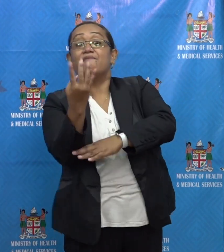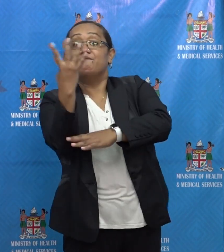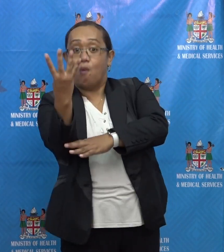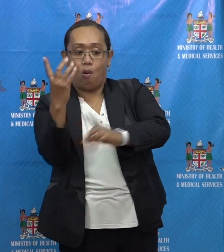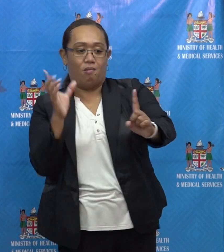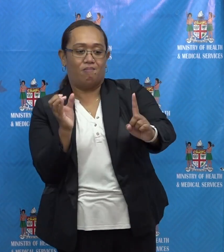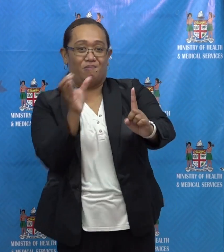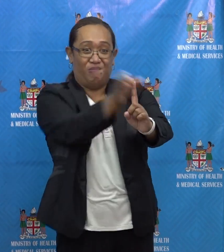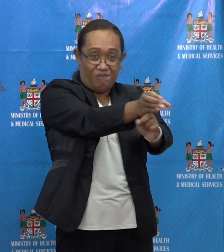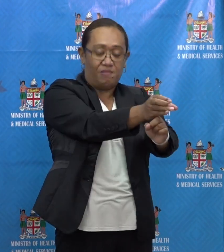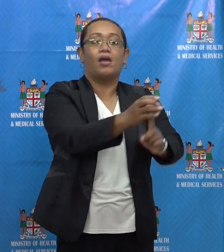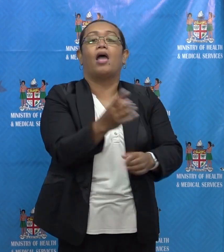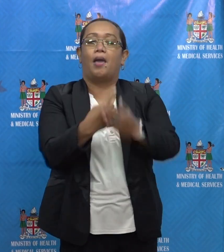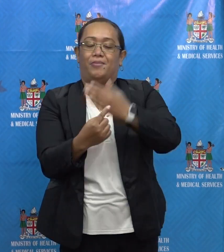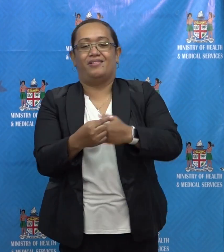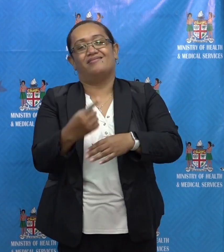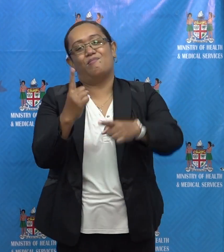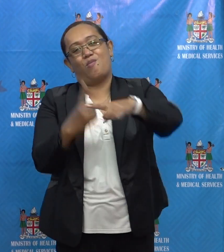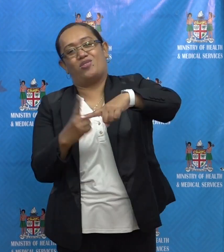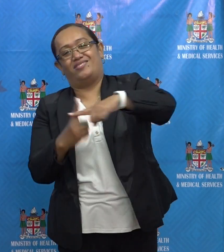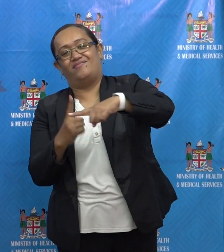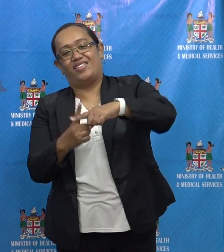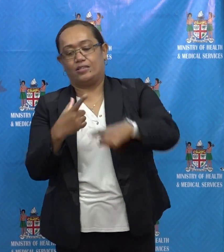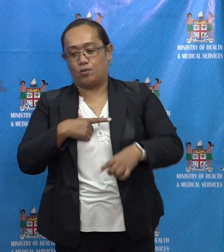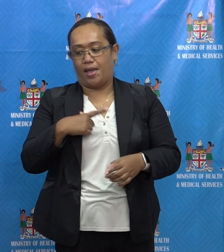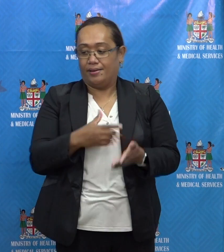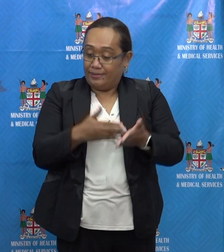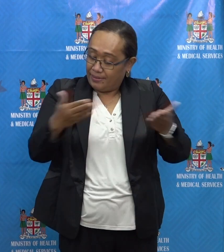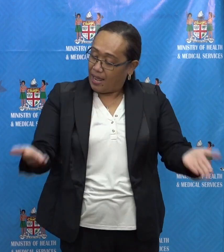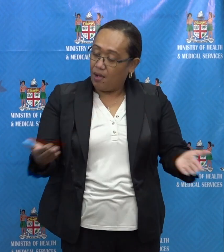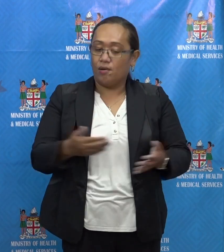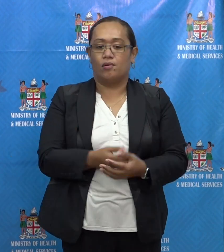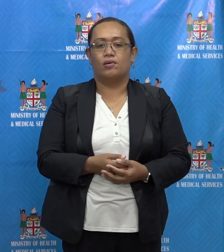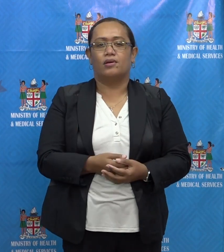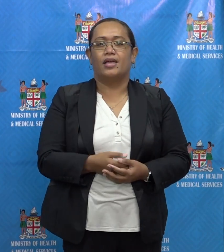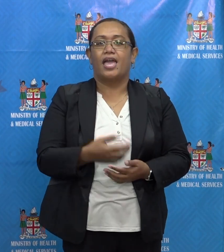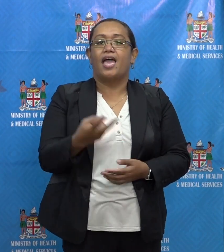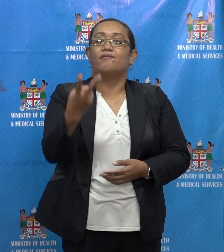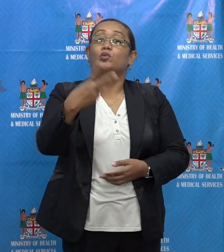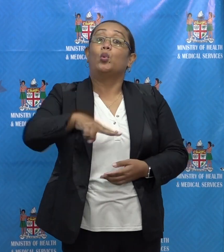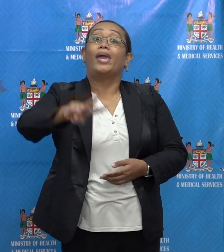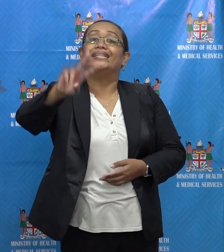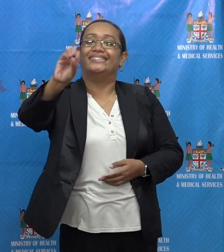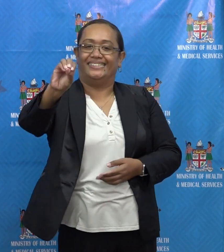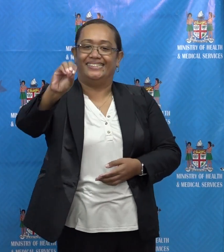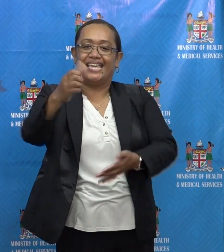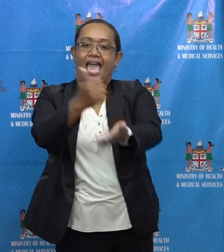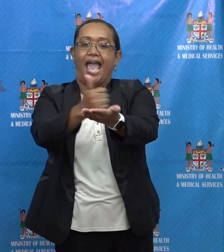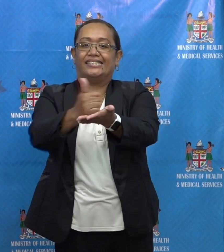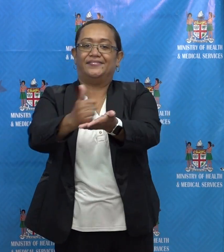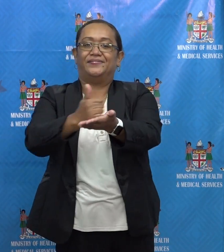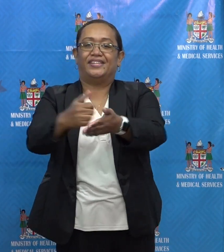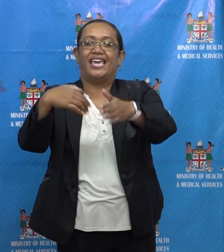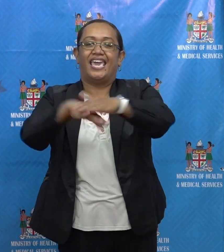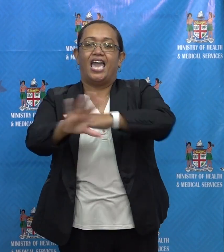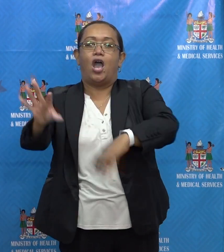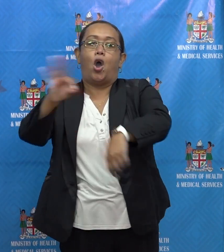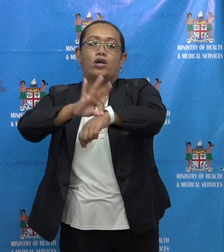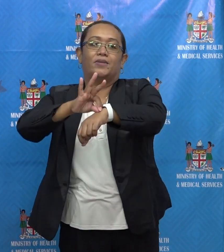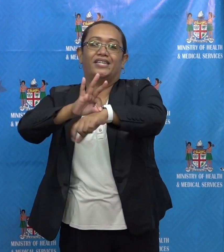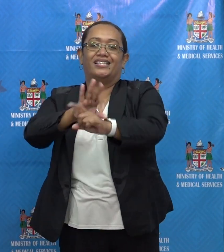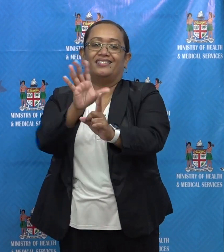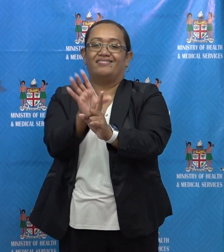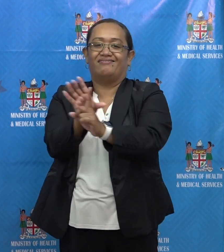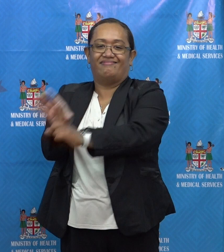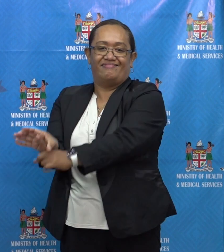quarantine. With this latest case, there are now 20 active cases admitted into hospital isolation units in